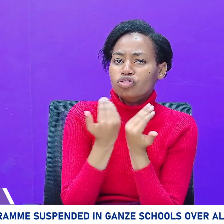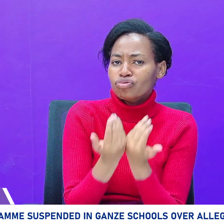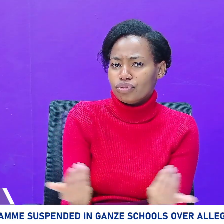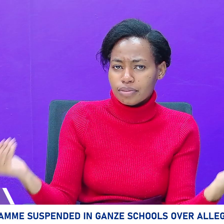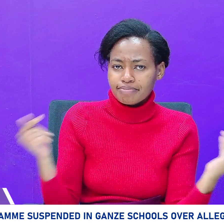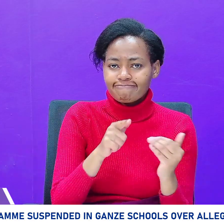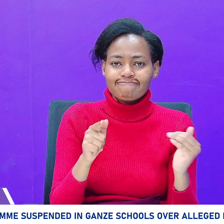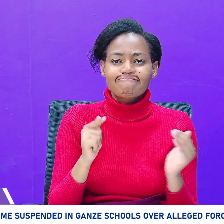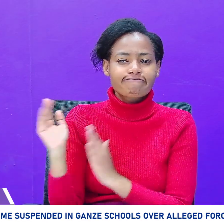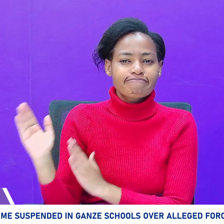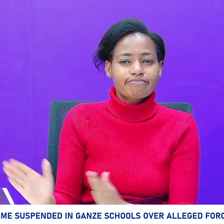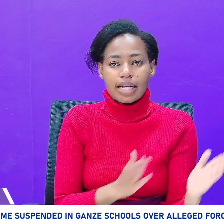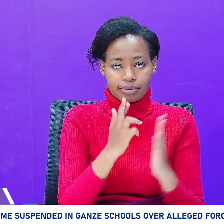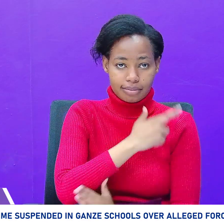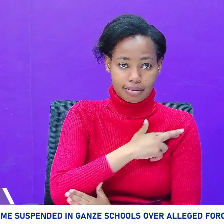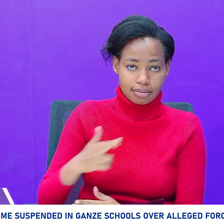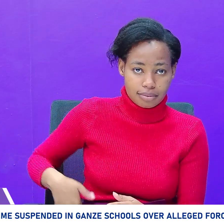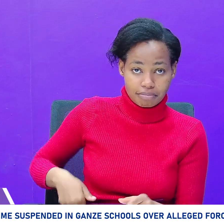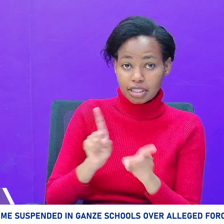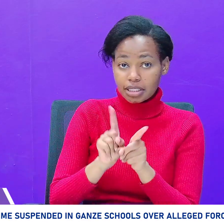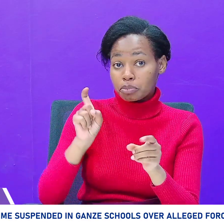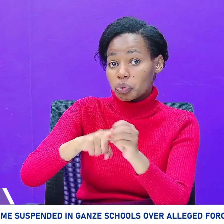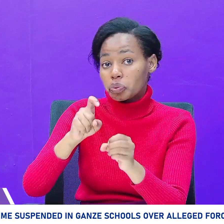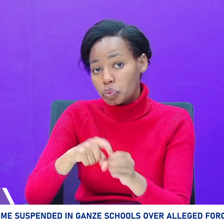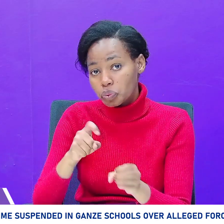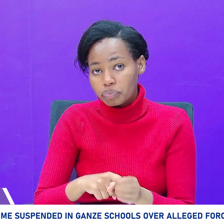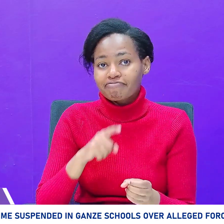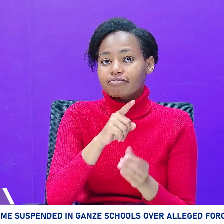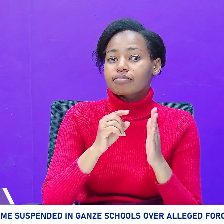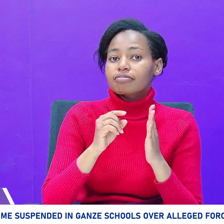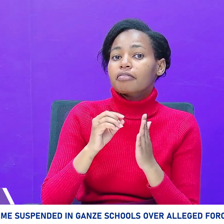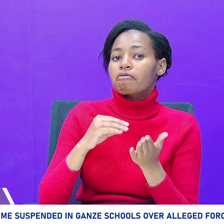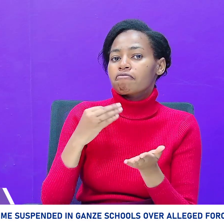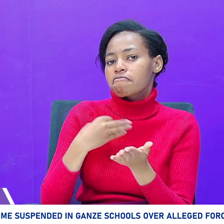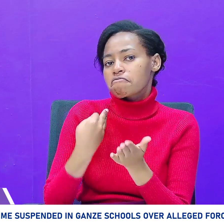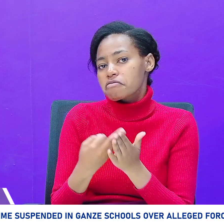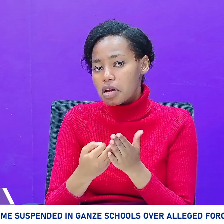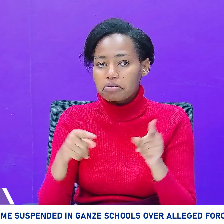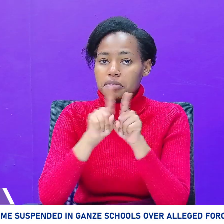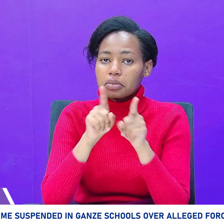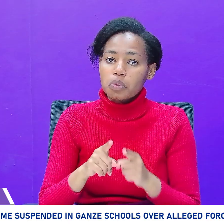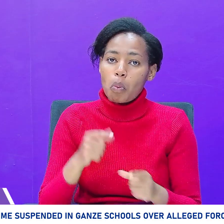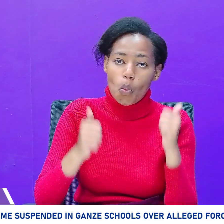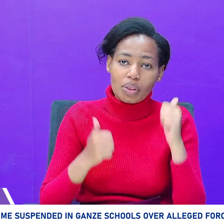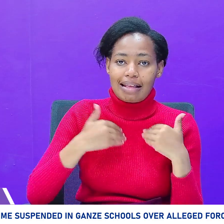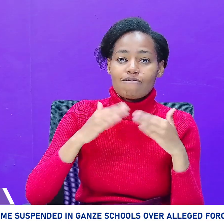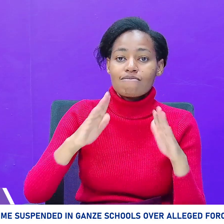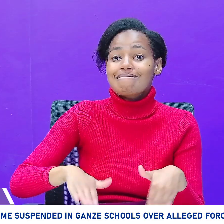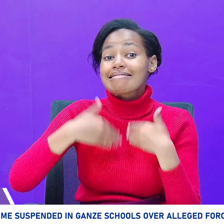directive came after videos emerged online showing children engaging in religious rituals linked to the